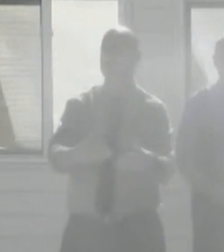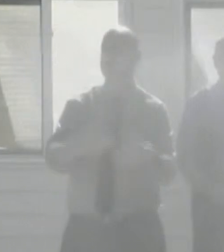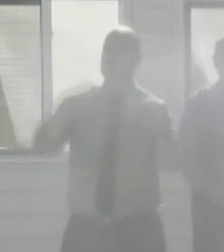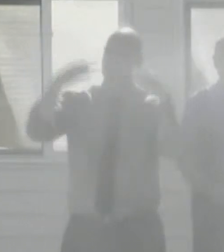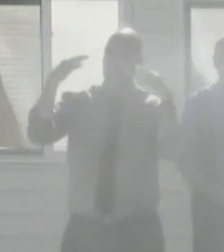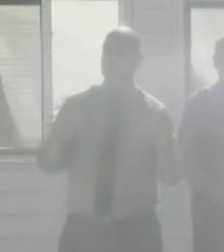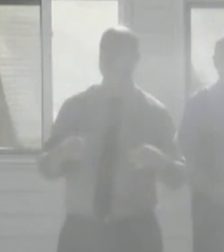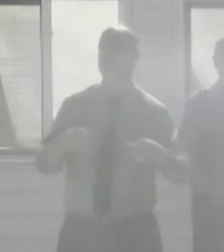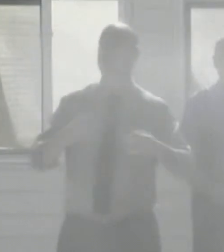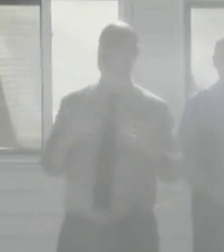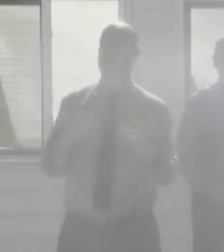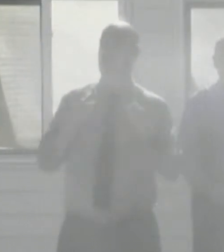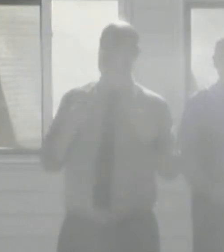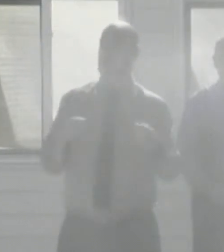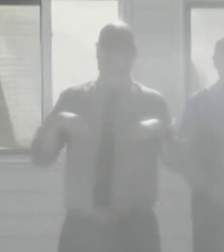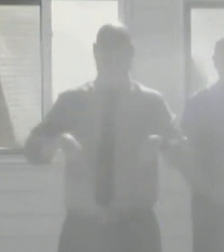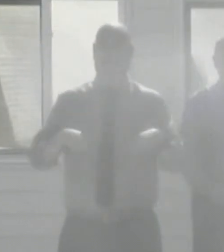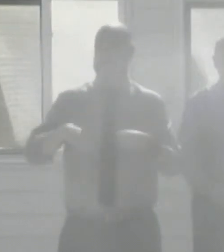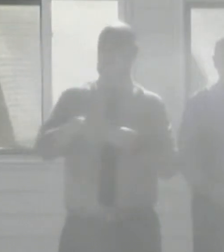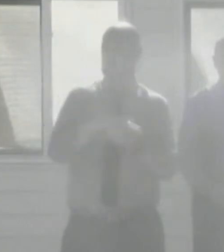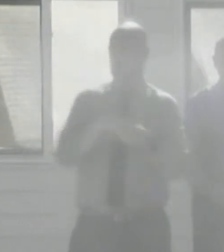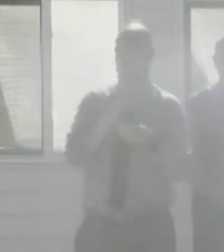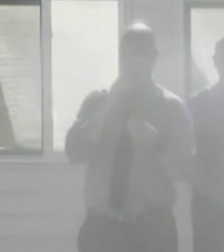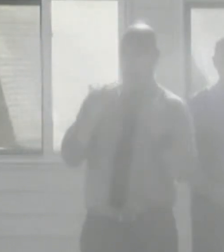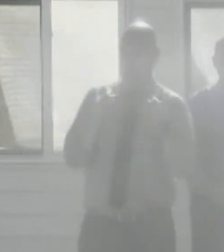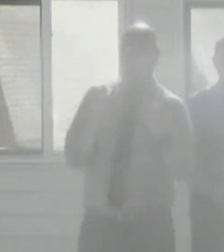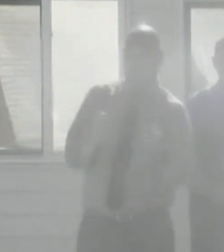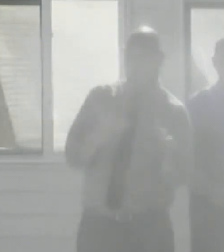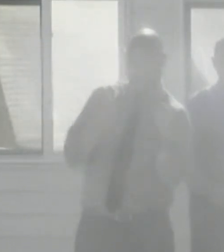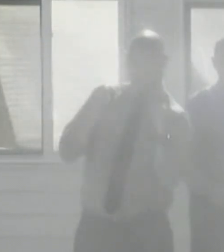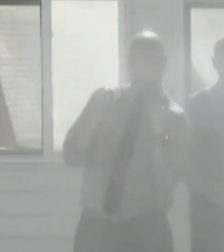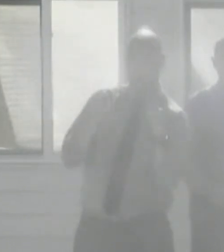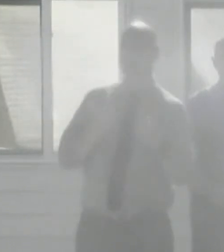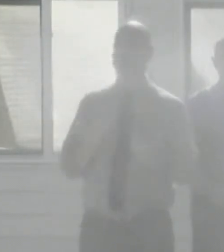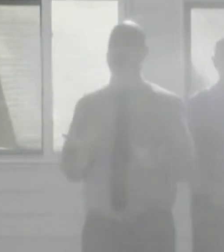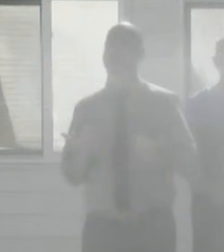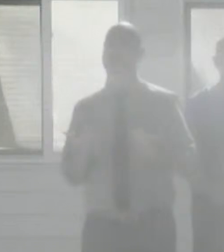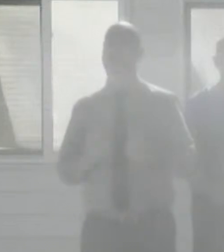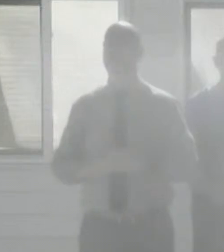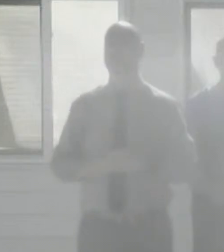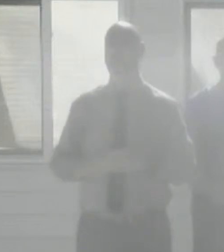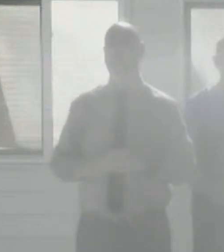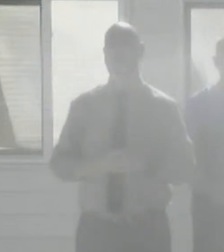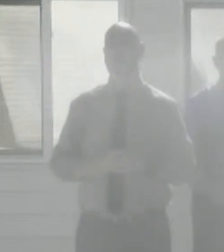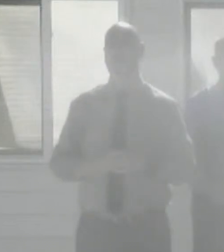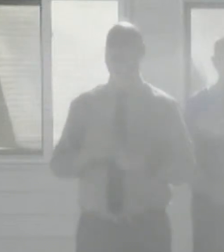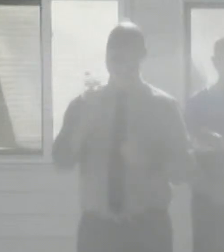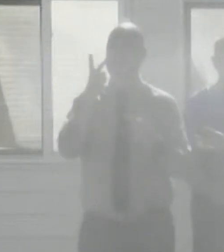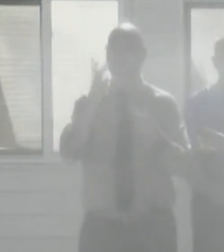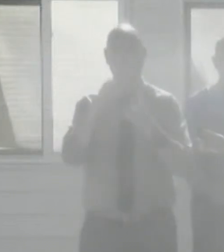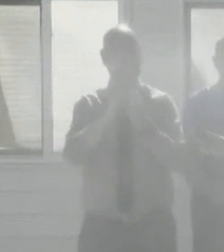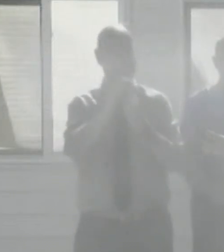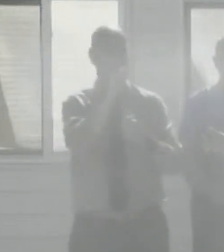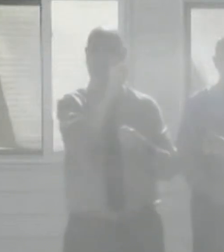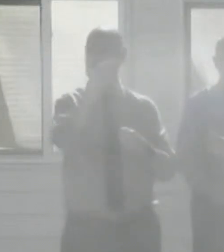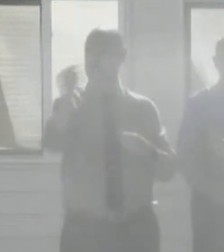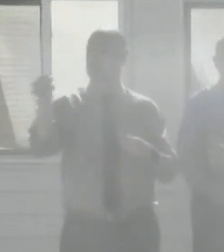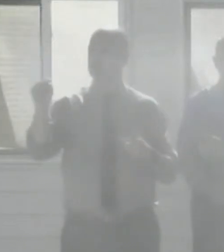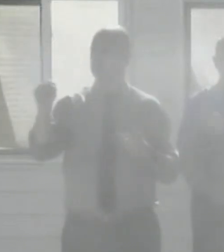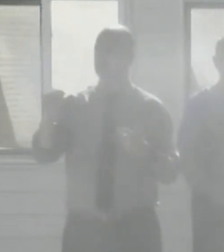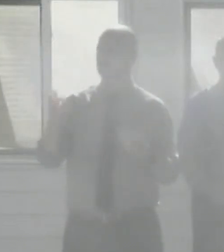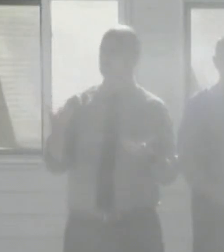that this area is going to bounce back very, very quickly. I mean, as much as I was looking at damage at Siesta Key, I was looking at how nice it